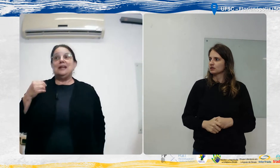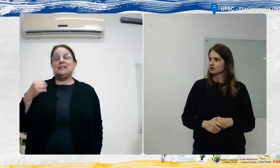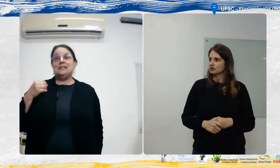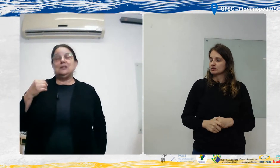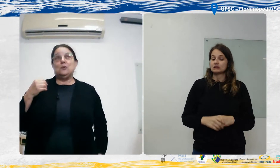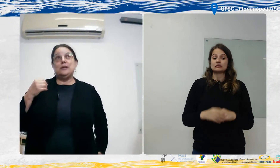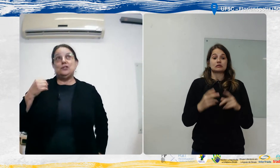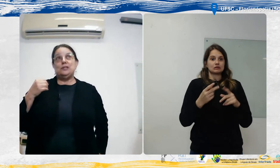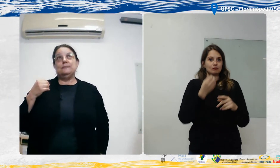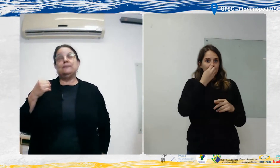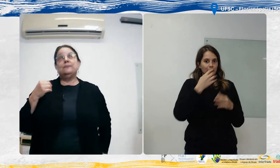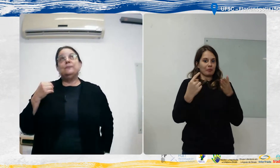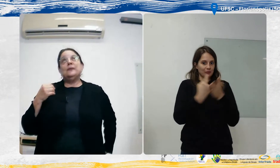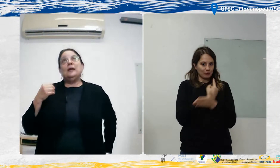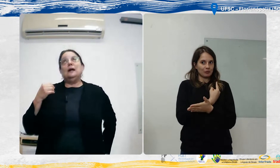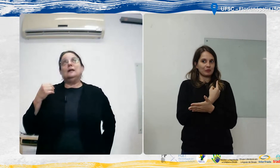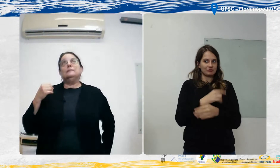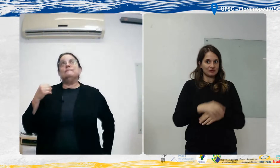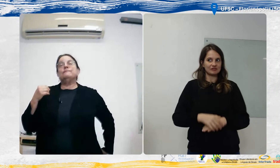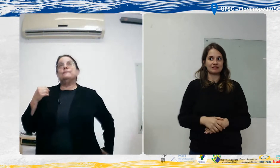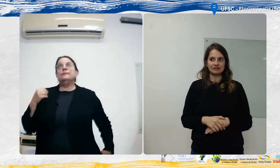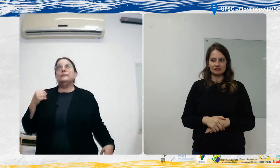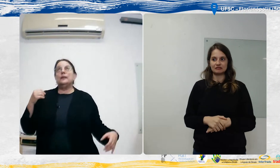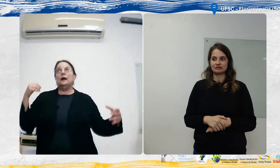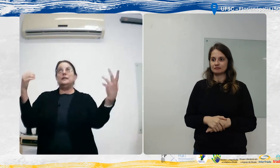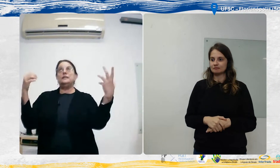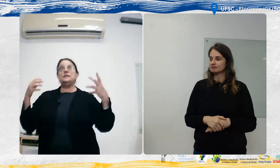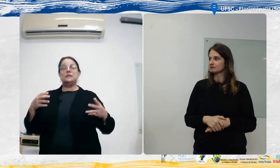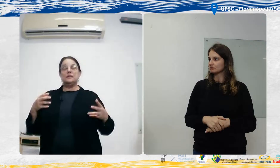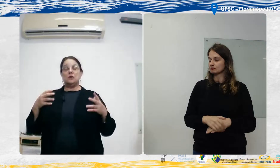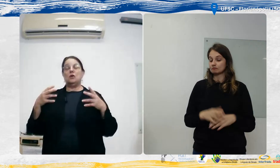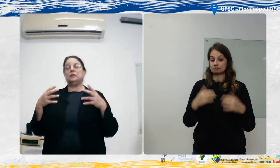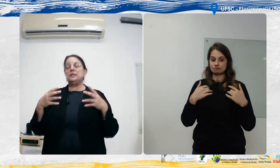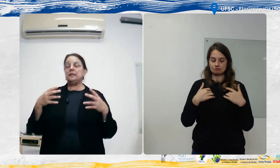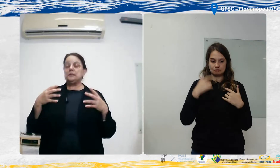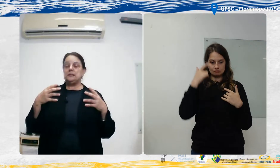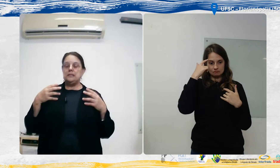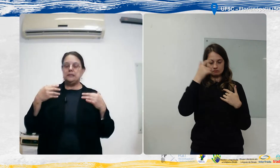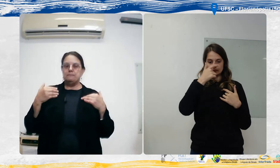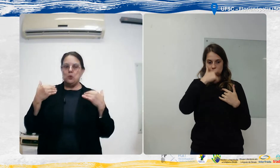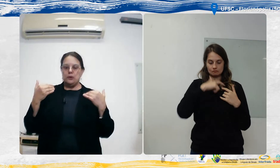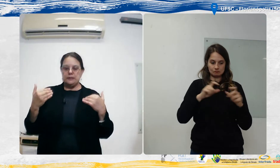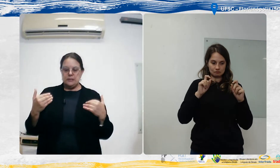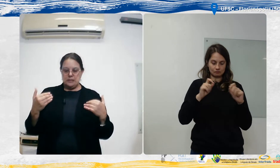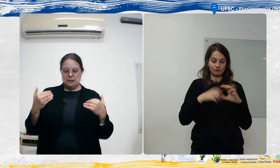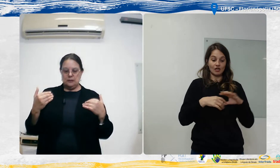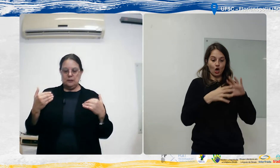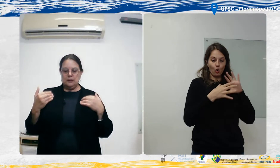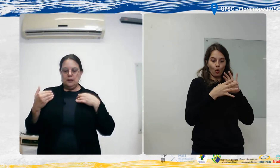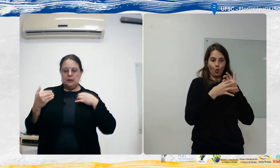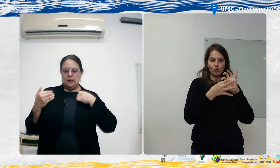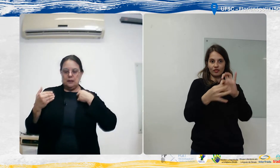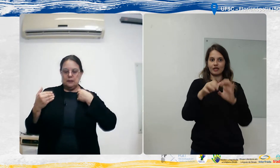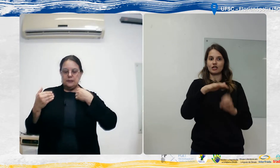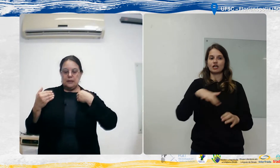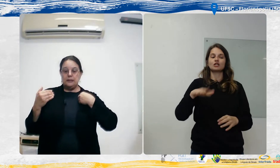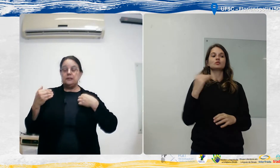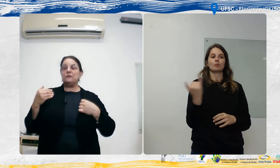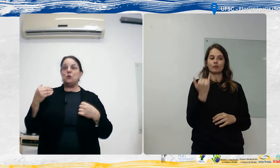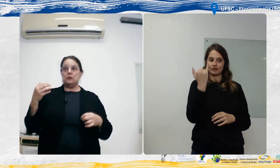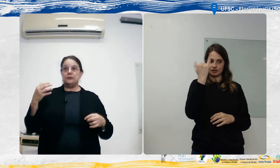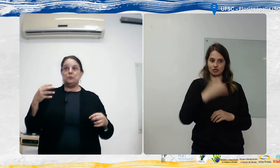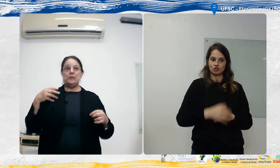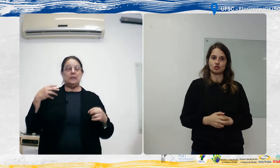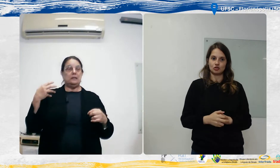Another excellent question. I think the context is important here. Signs,